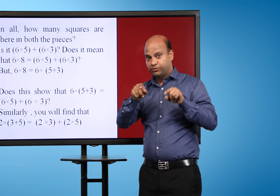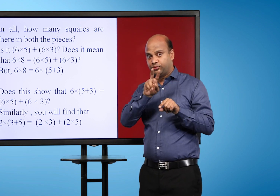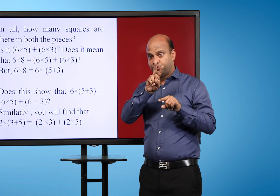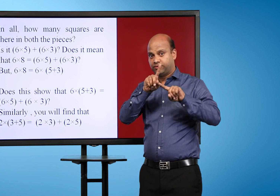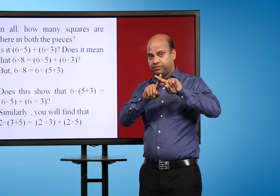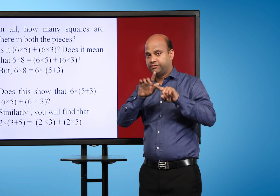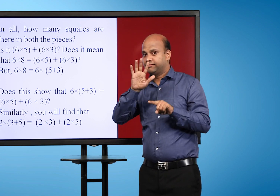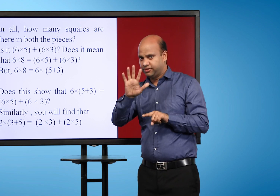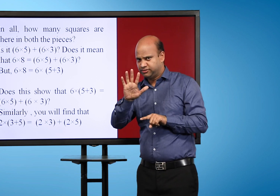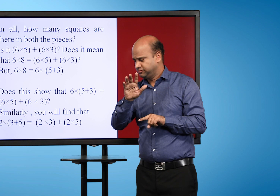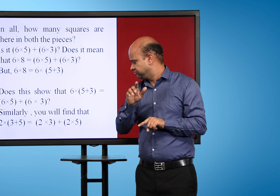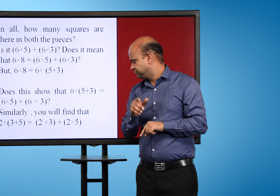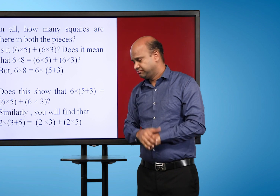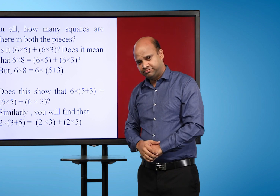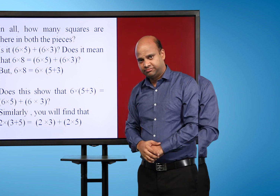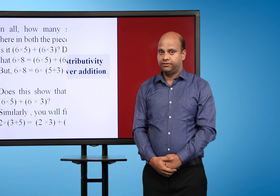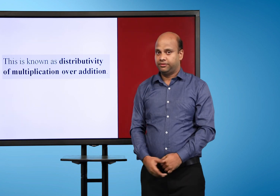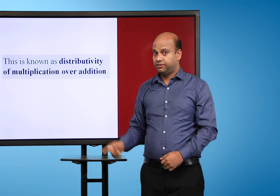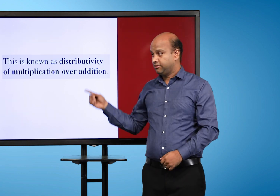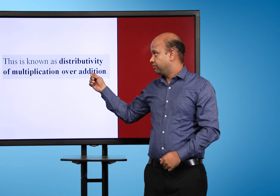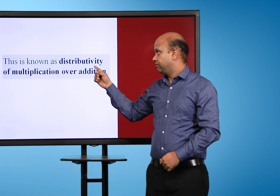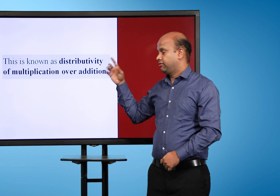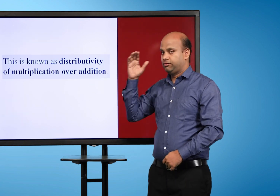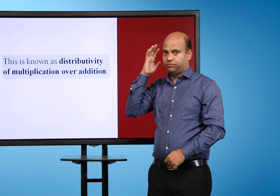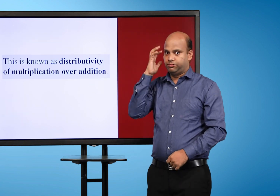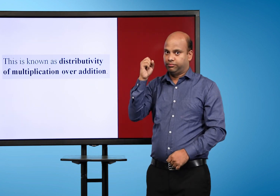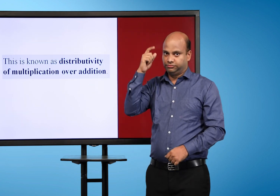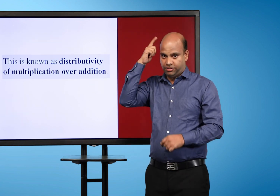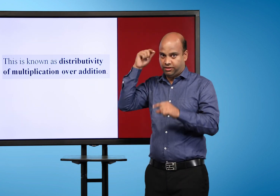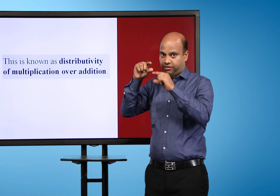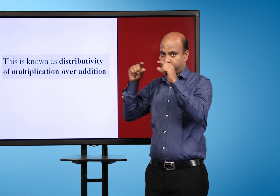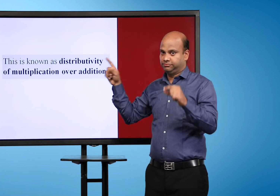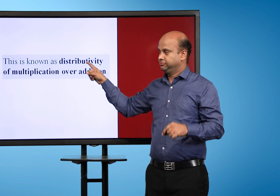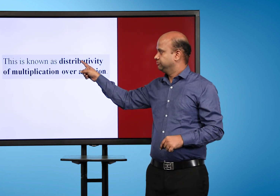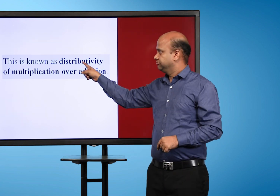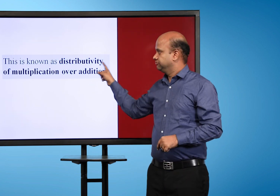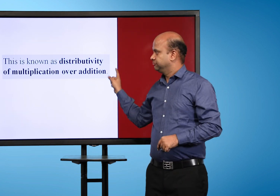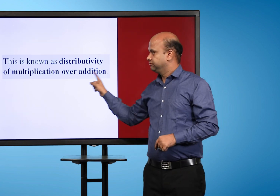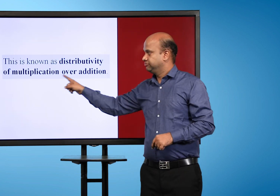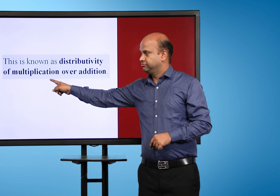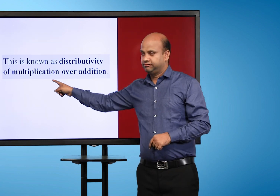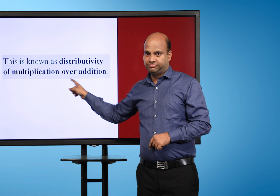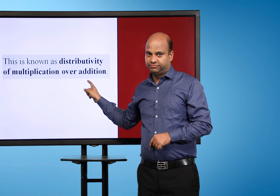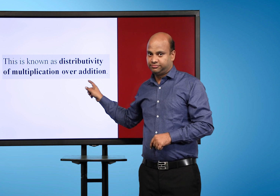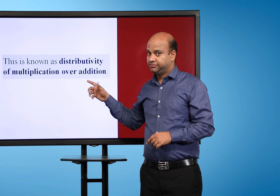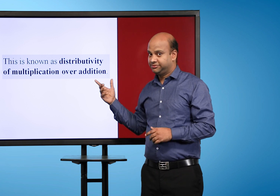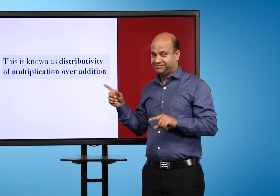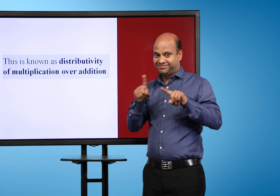brackets 2 multiplied by 5. This is known as distributivity of multiplication